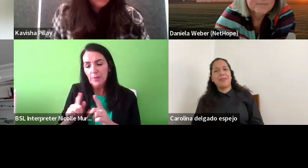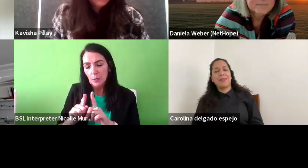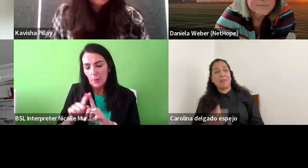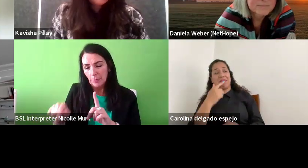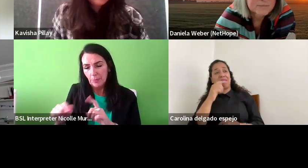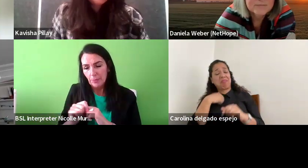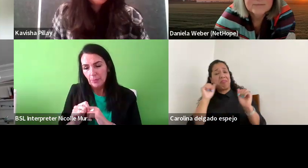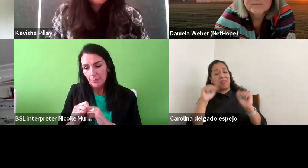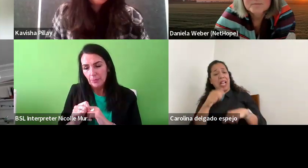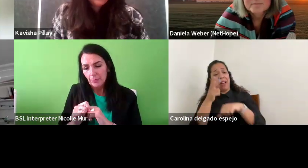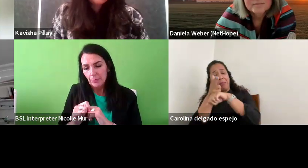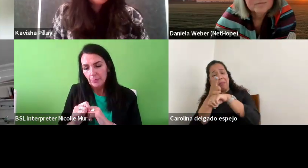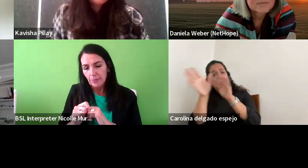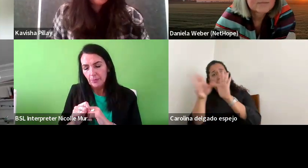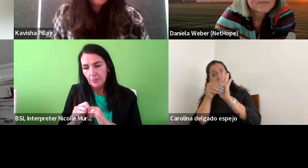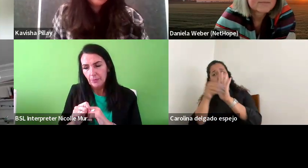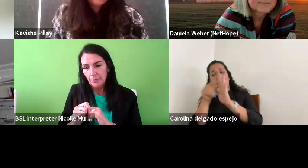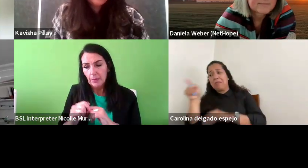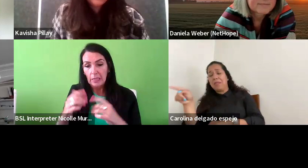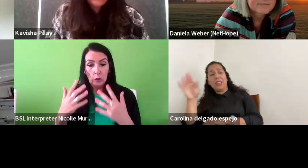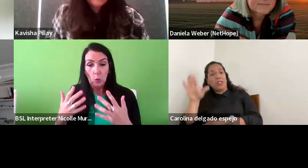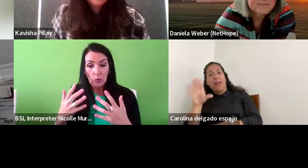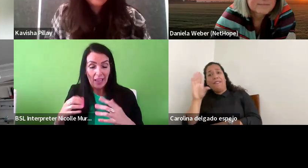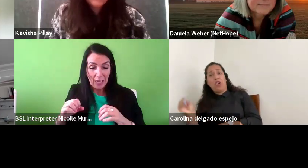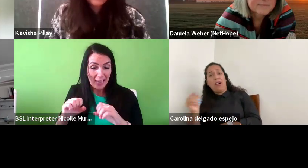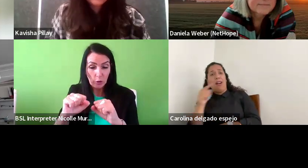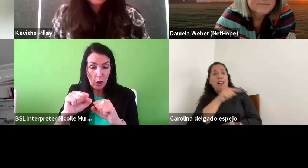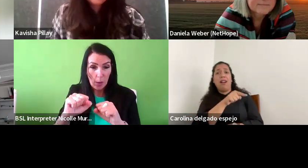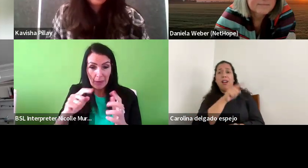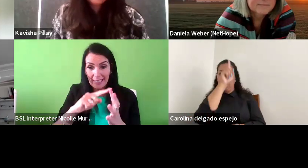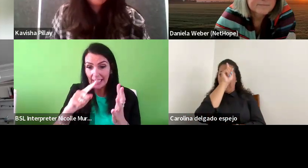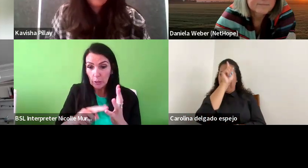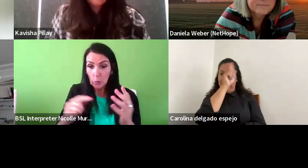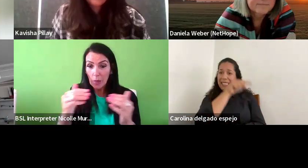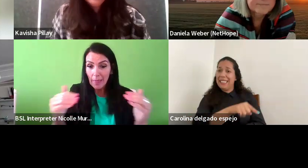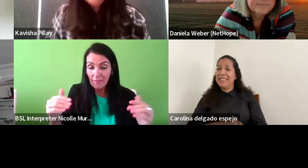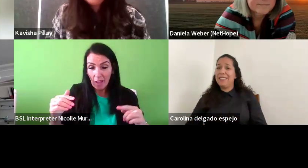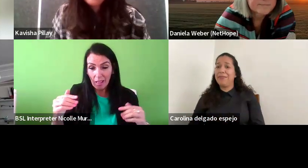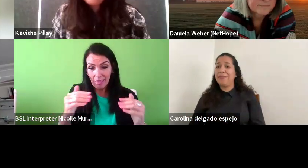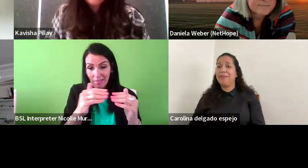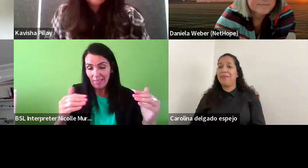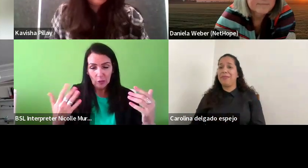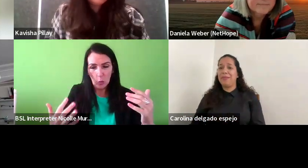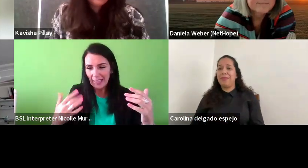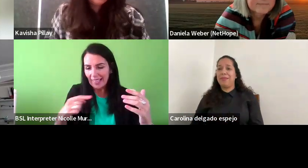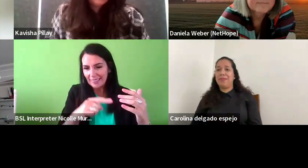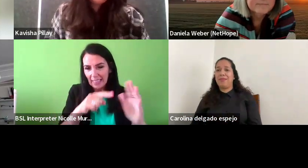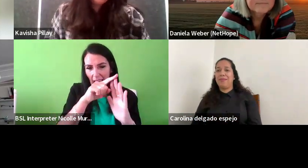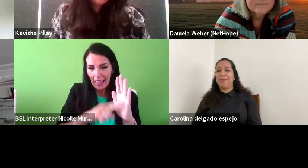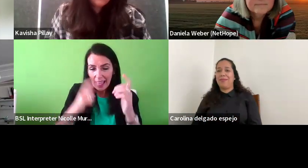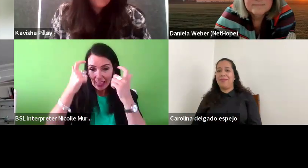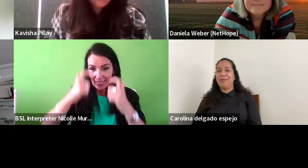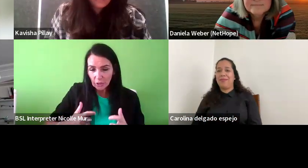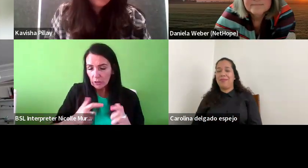we haven't yet caught up to where the EU is in terms of having the necessary legislation like